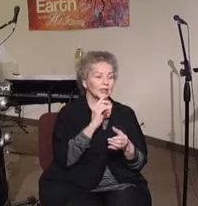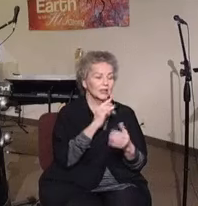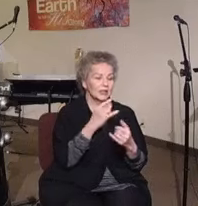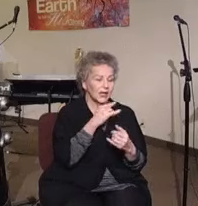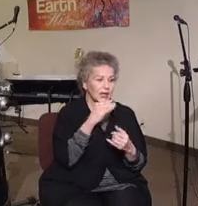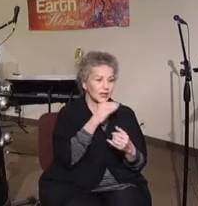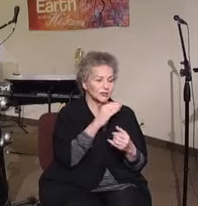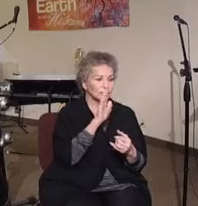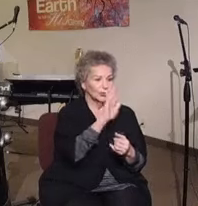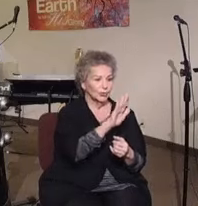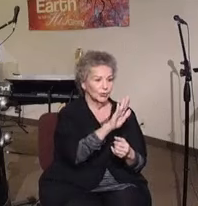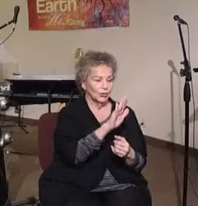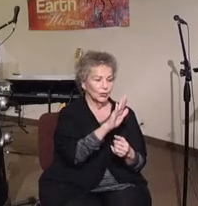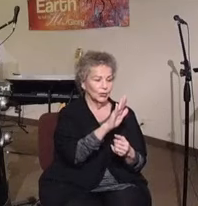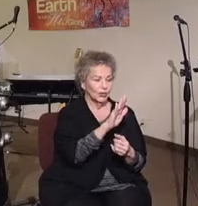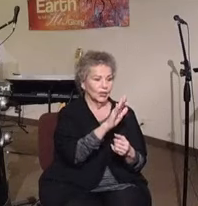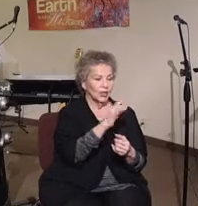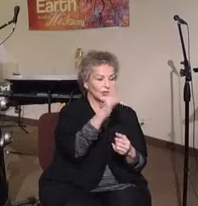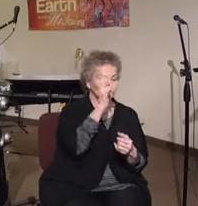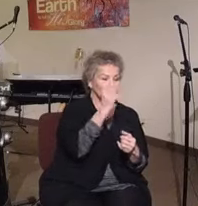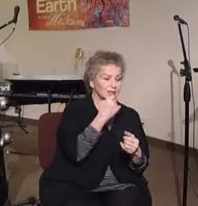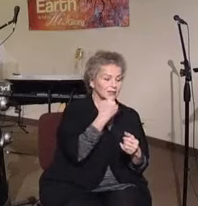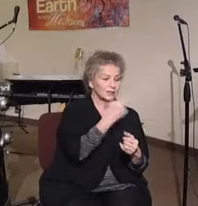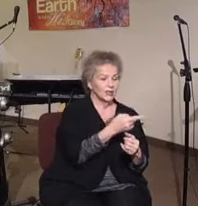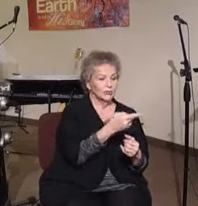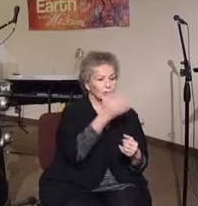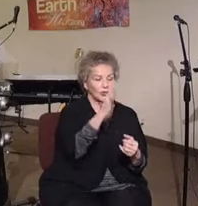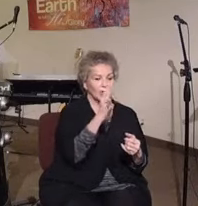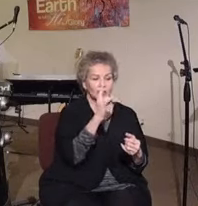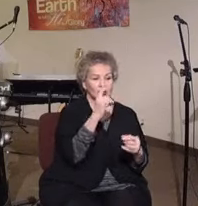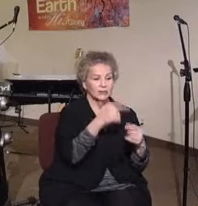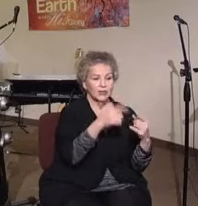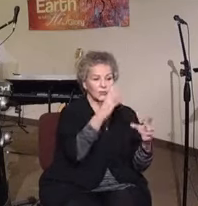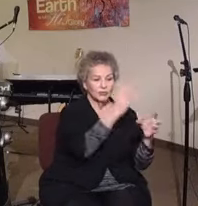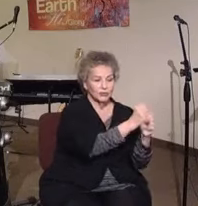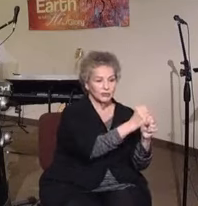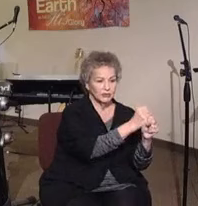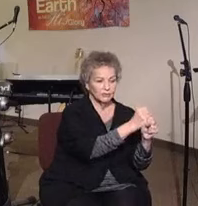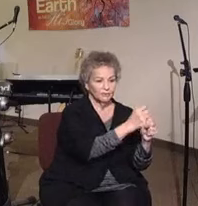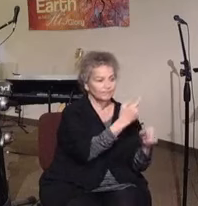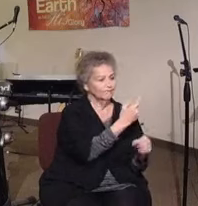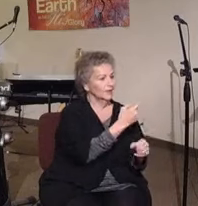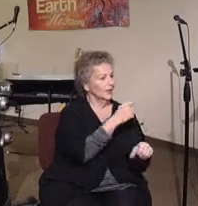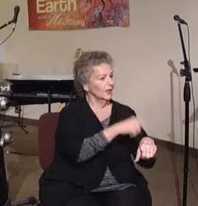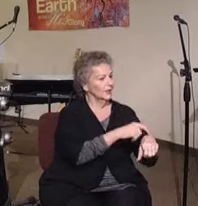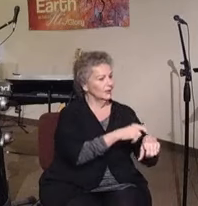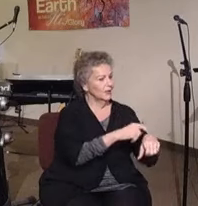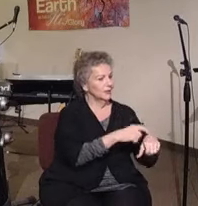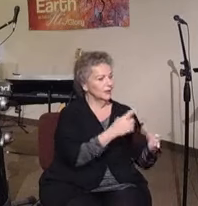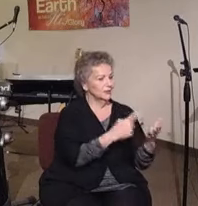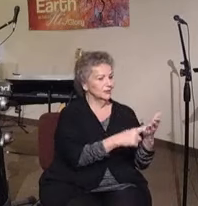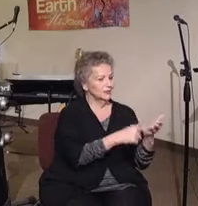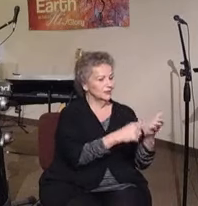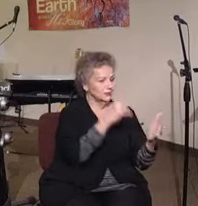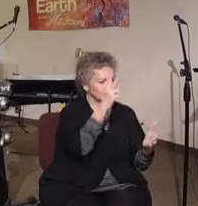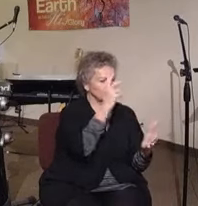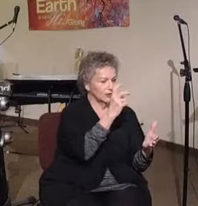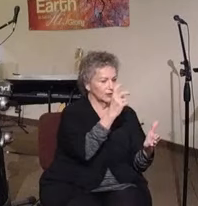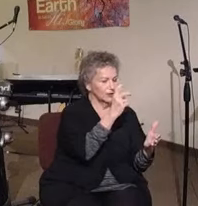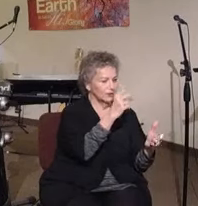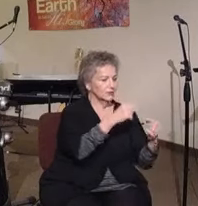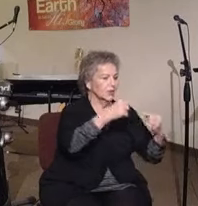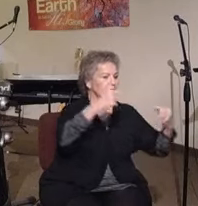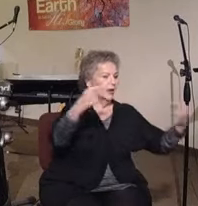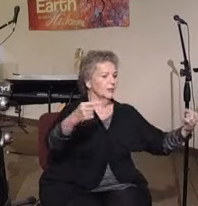be trusted. You see, anytime we talk about the devil, it's always opposite of God.